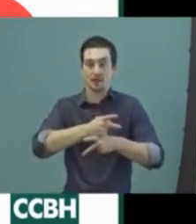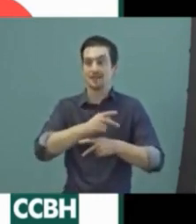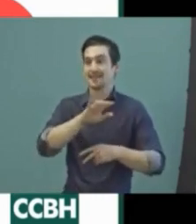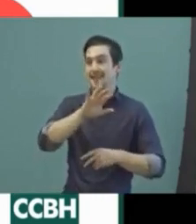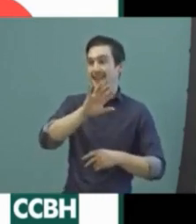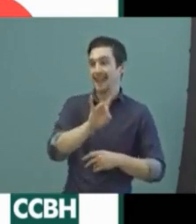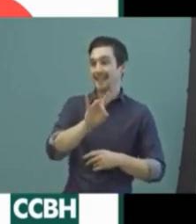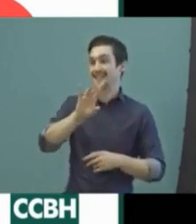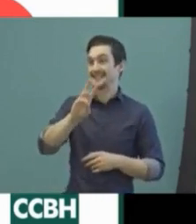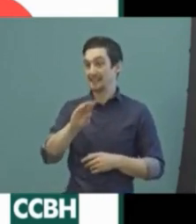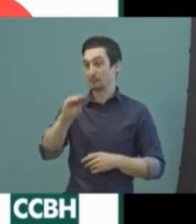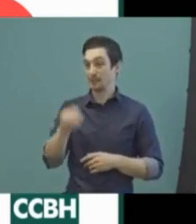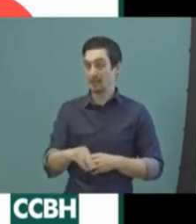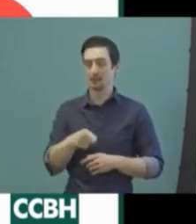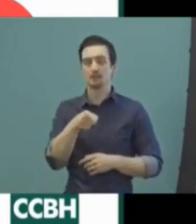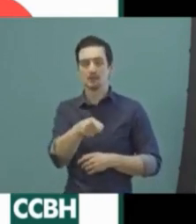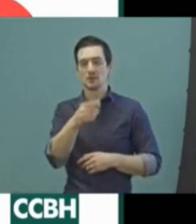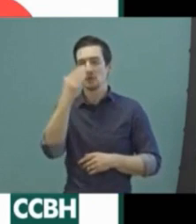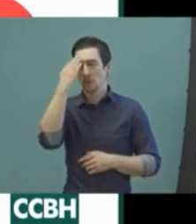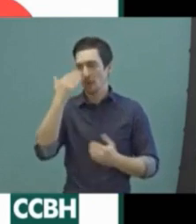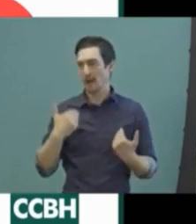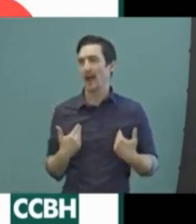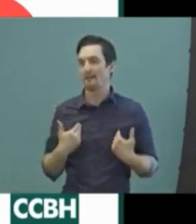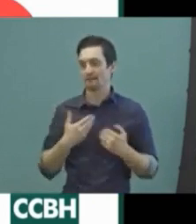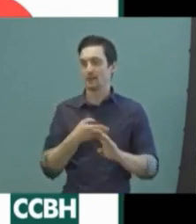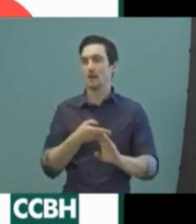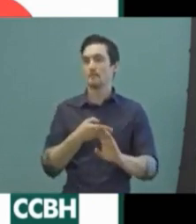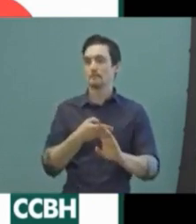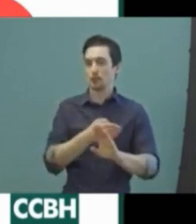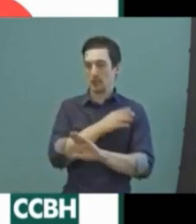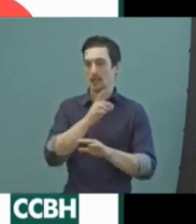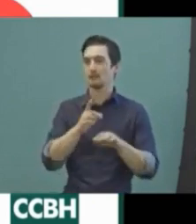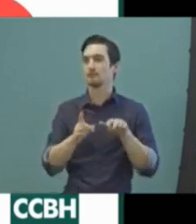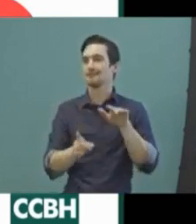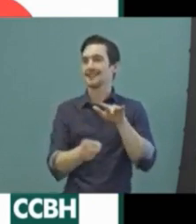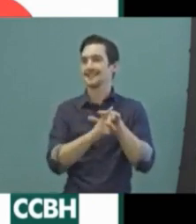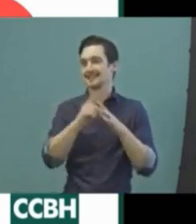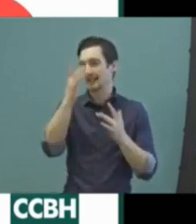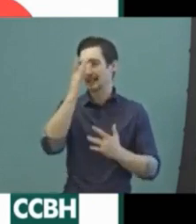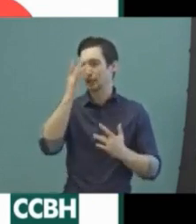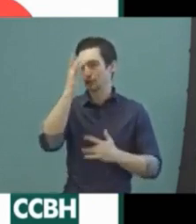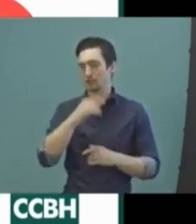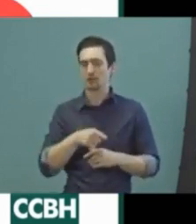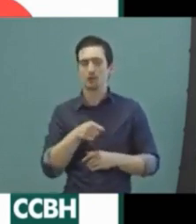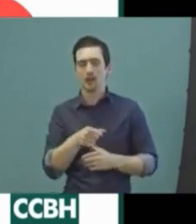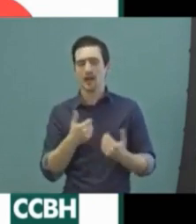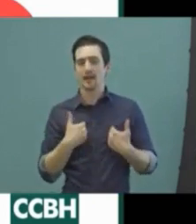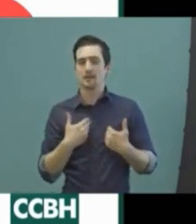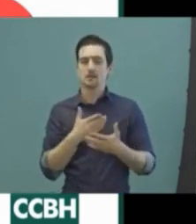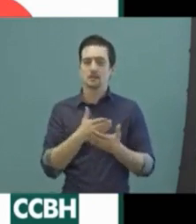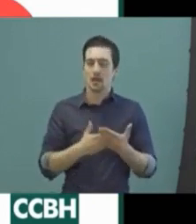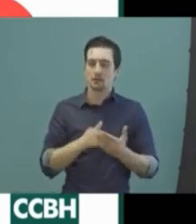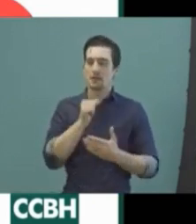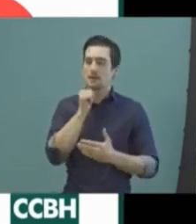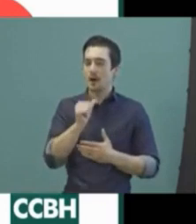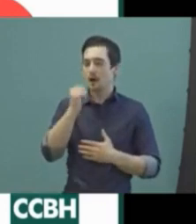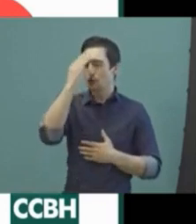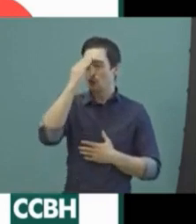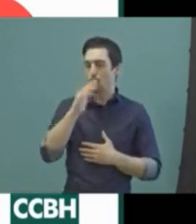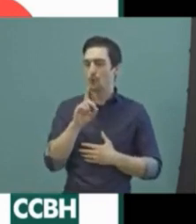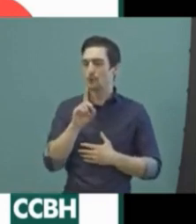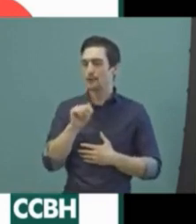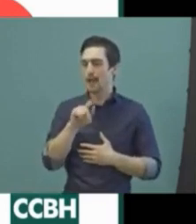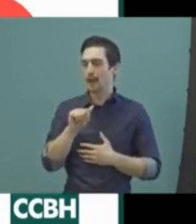those admissions were known to have a pre-existing condition. And again, we have some unknown data there, and we'll continue to refine that as we're able to obtain